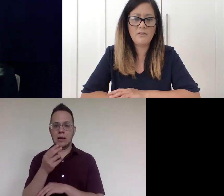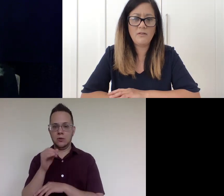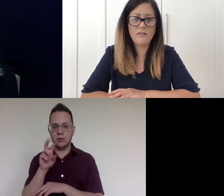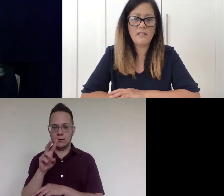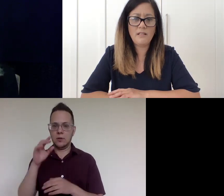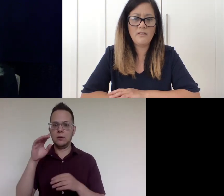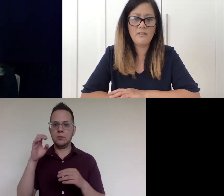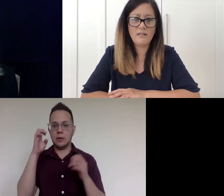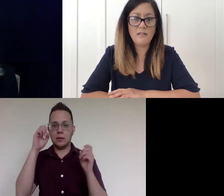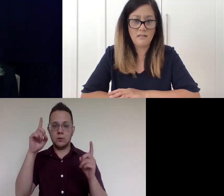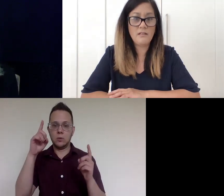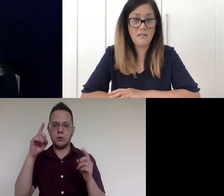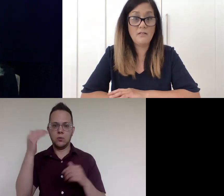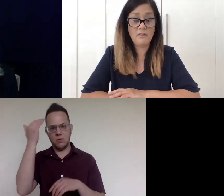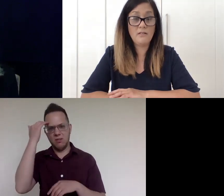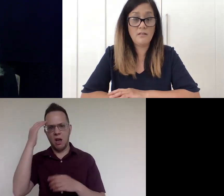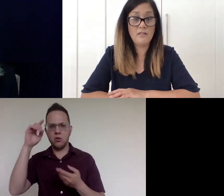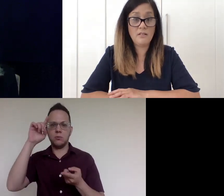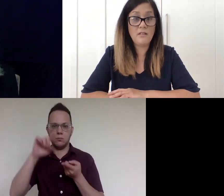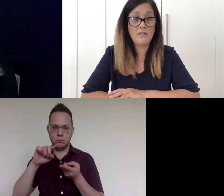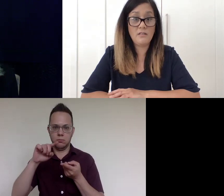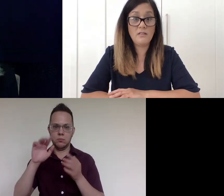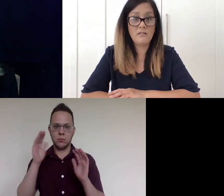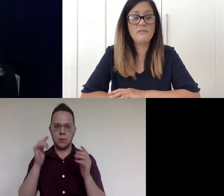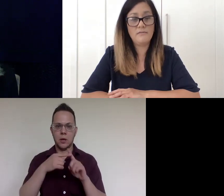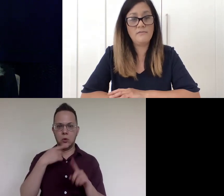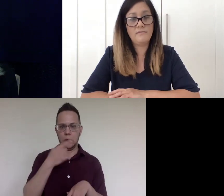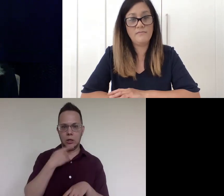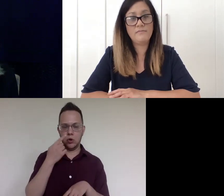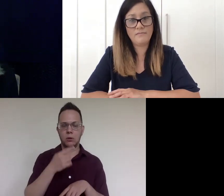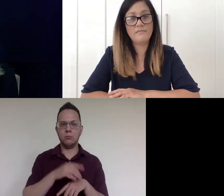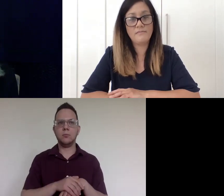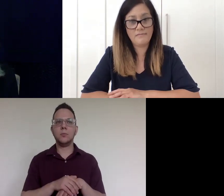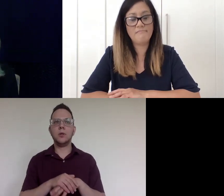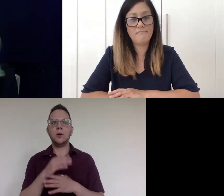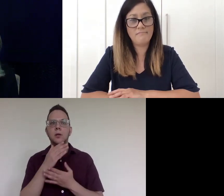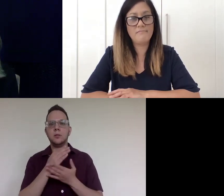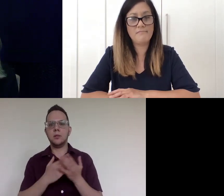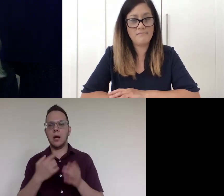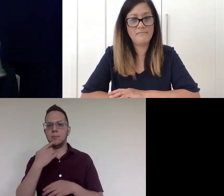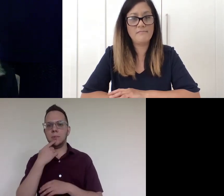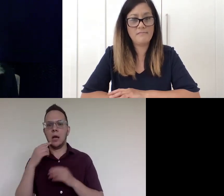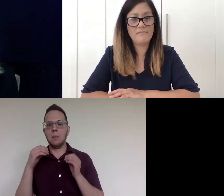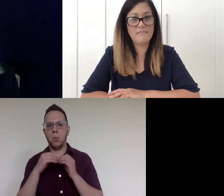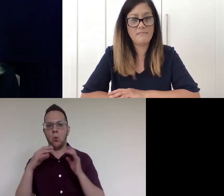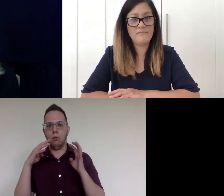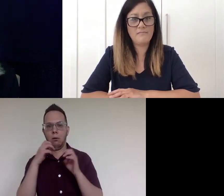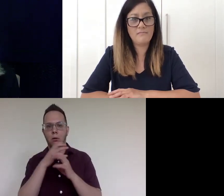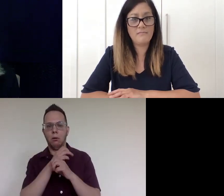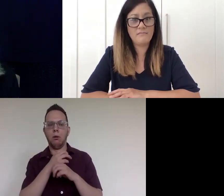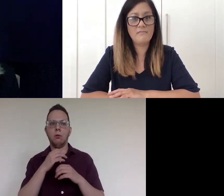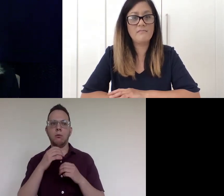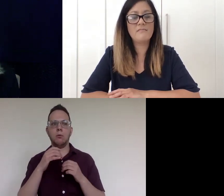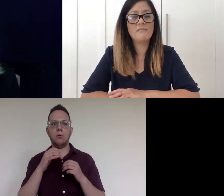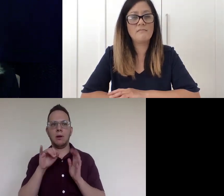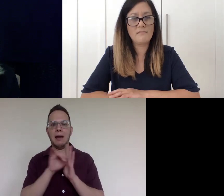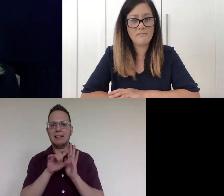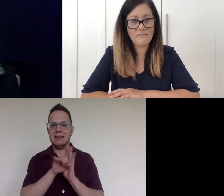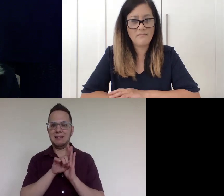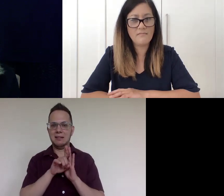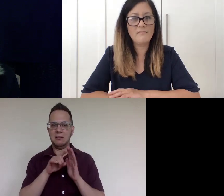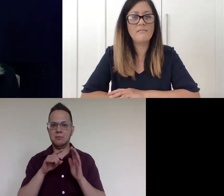There are also some studies that show HIV education and knowledge is much less than what hearing people get, and there's